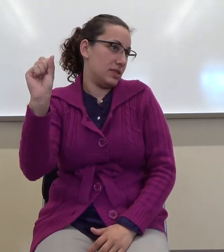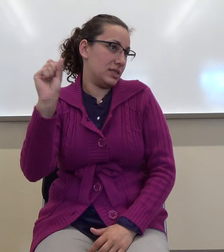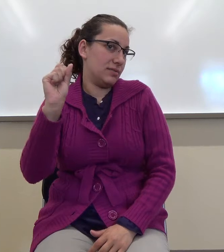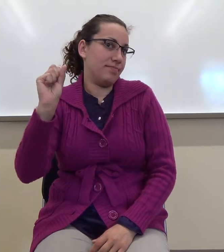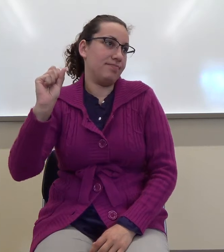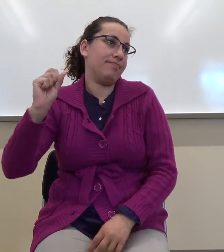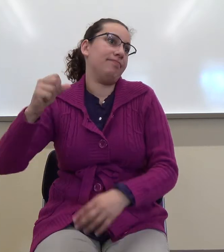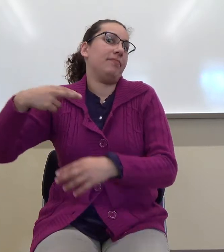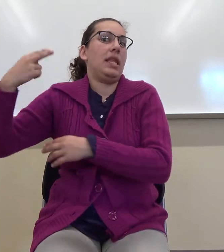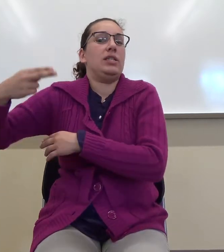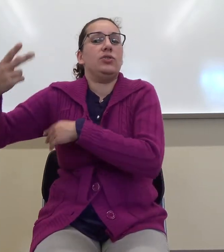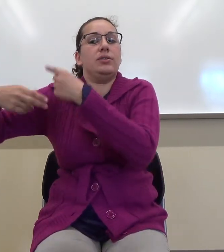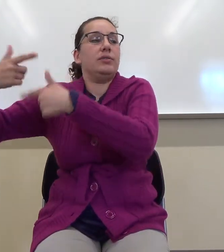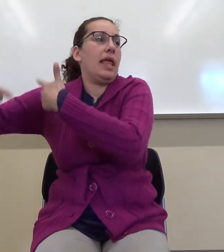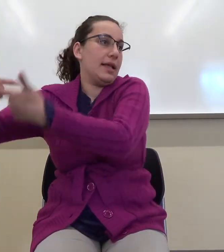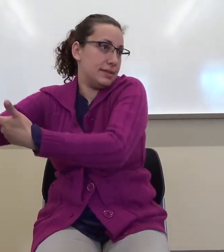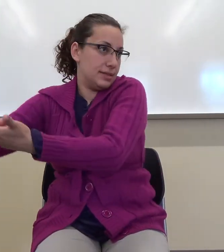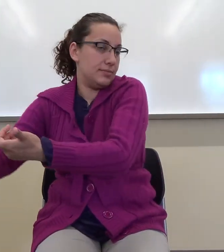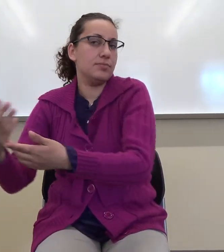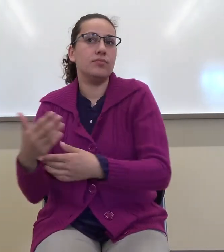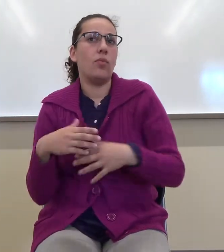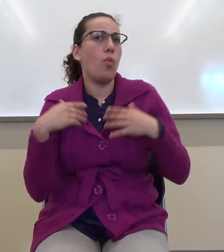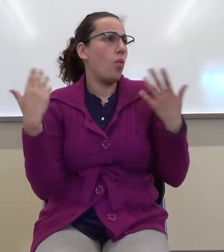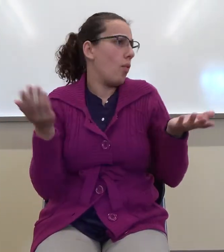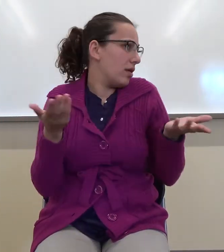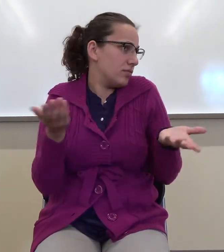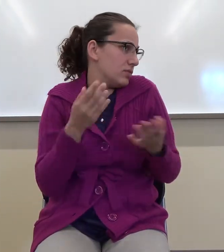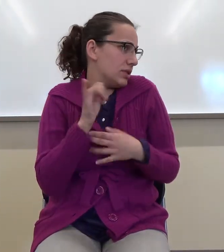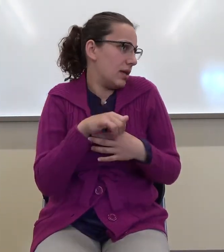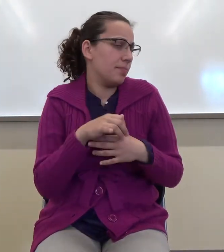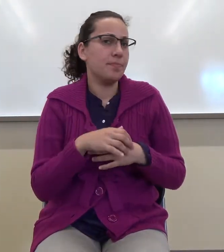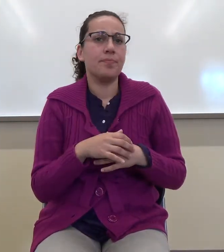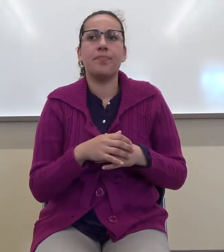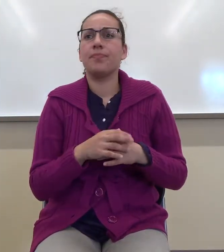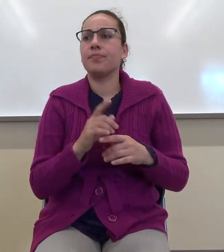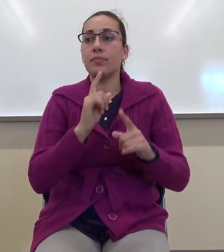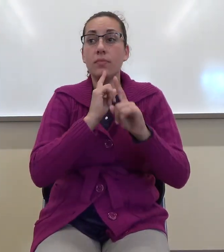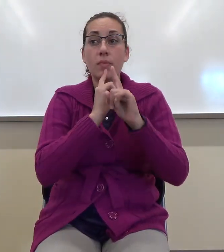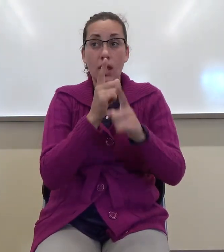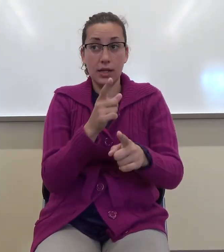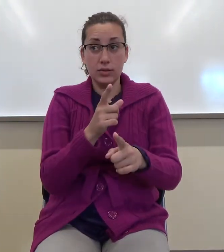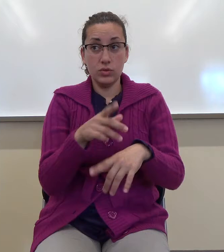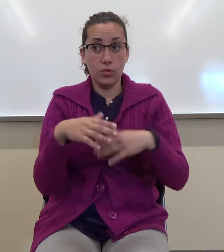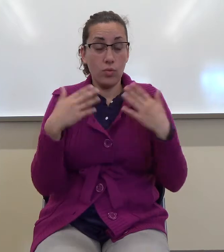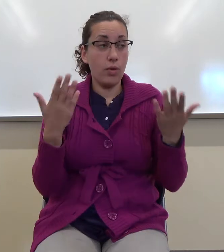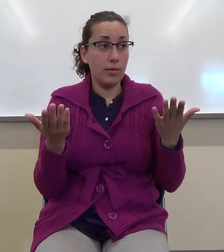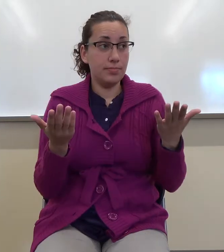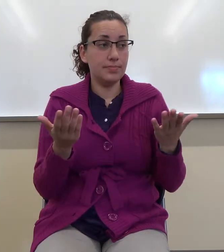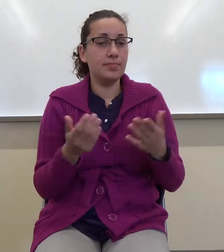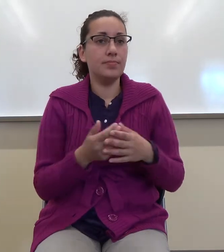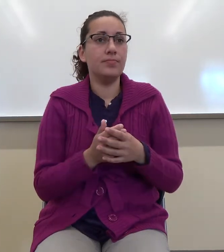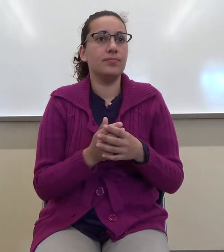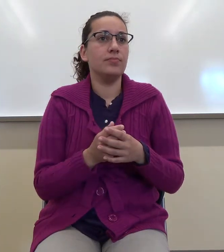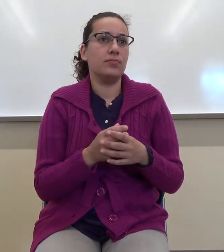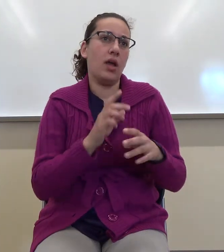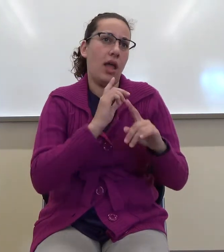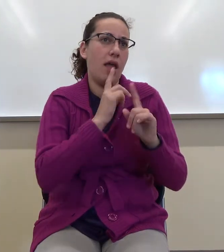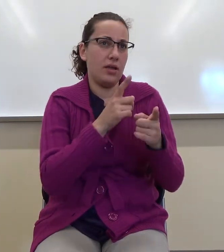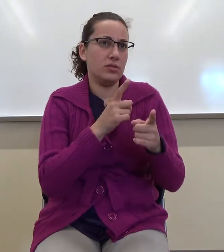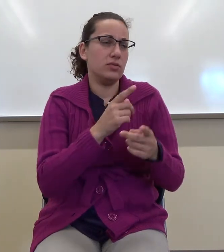Ballard's Claim to Fame, What Was It? The answer to that would have gone a long way toward